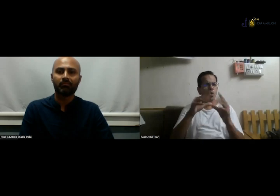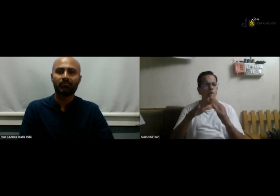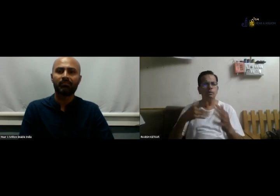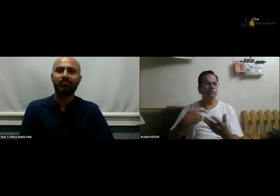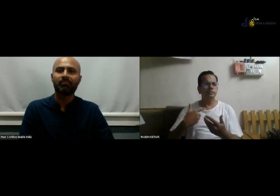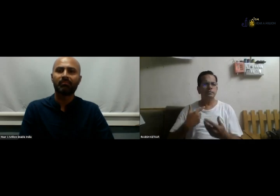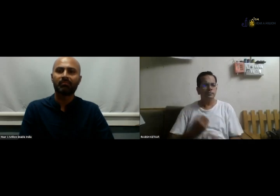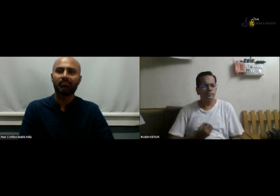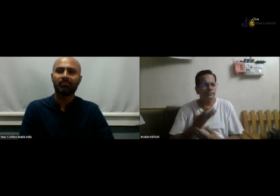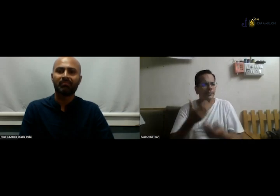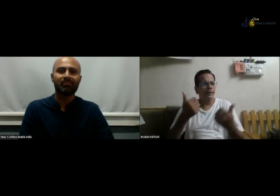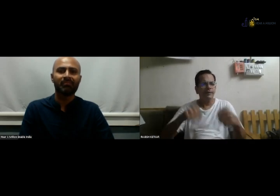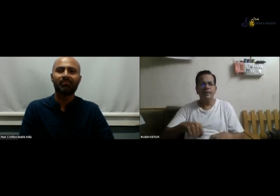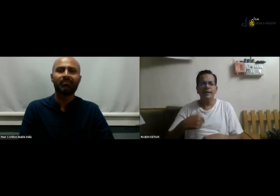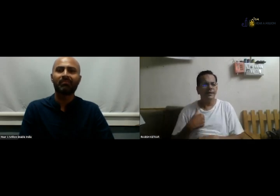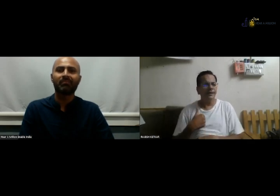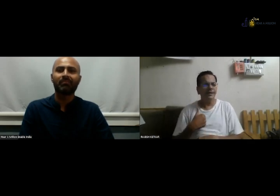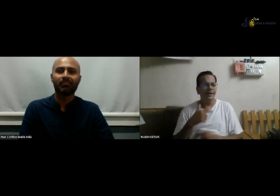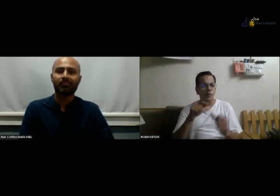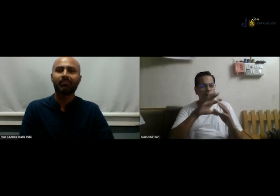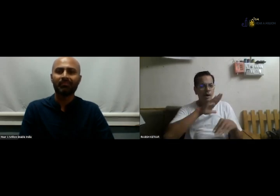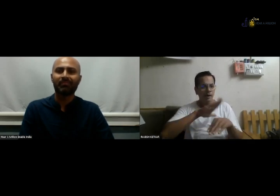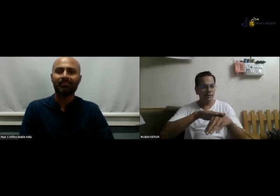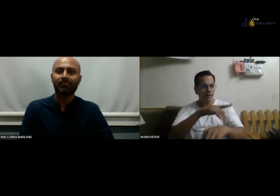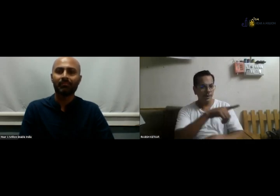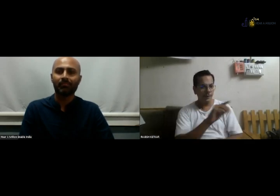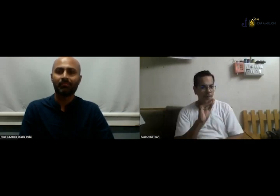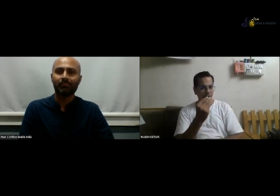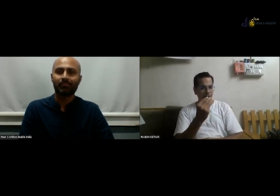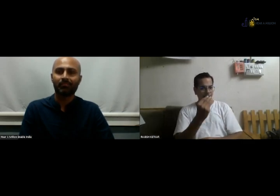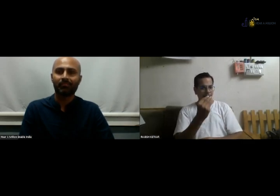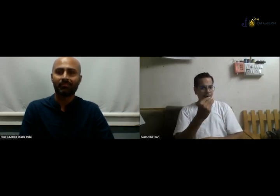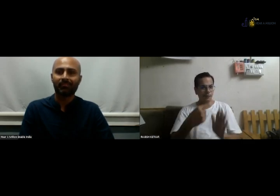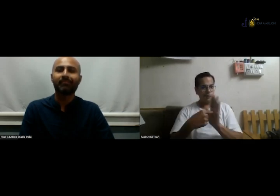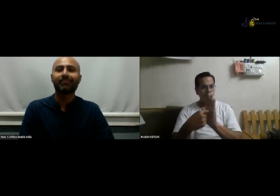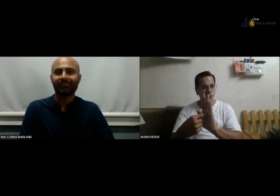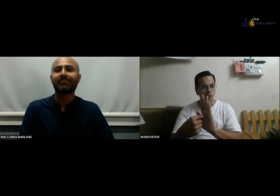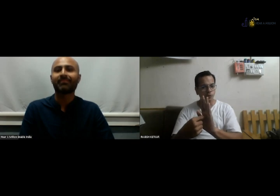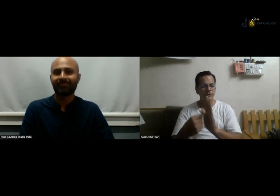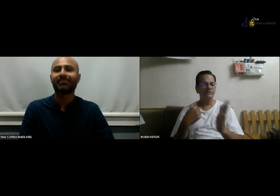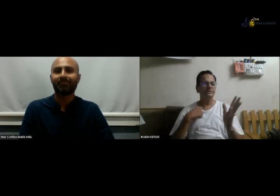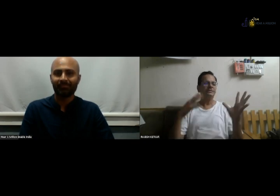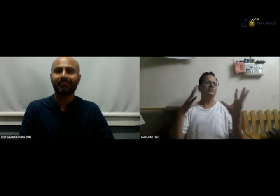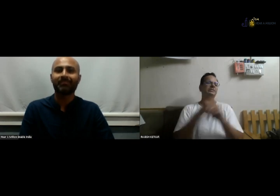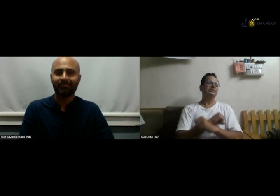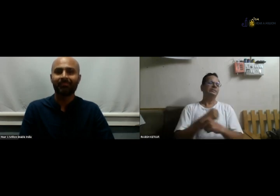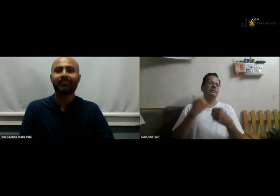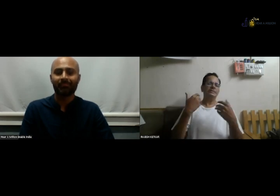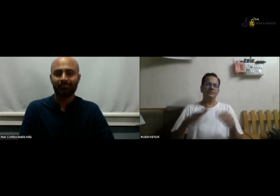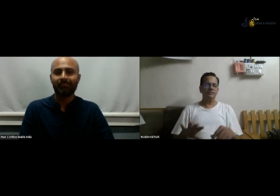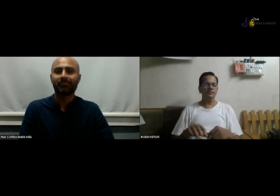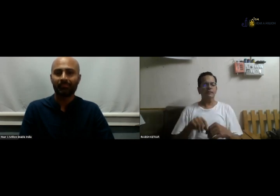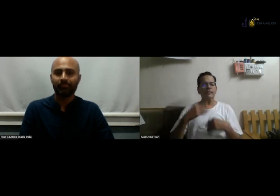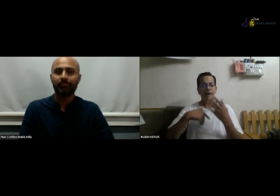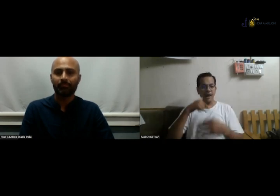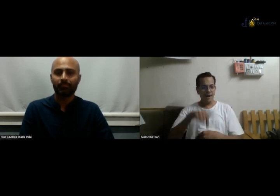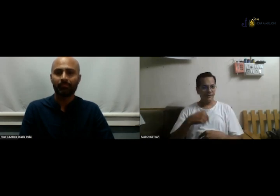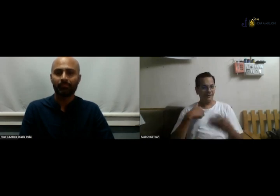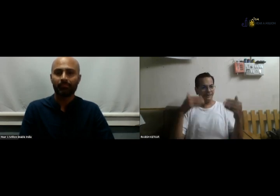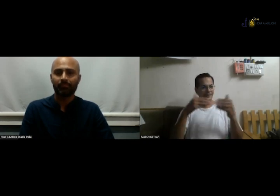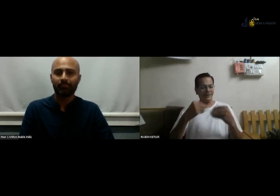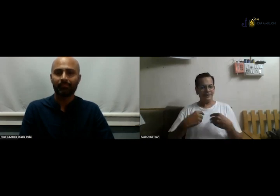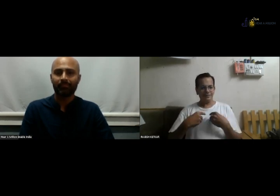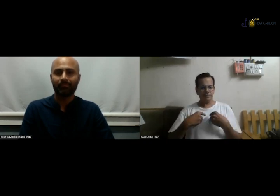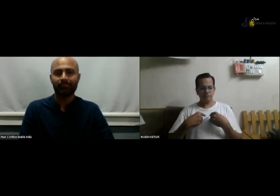her because of the lockdown. So at that time I can't explain about the law. She was very much